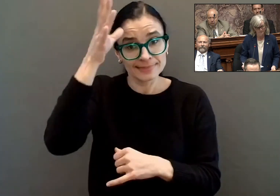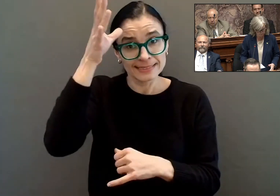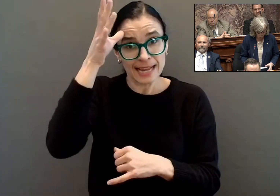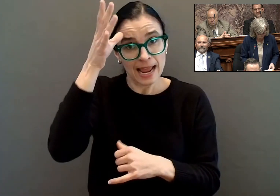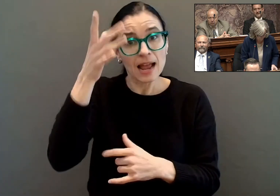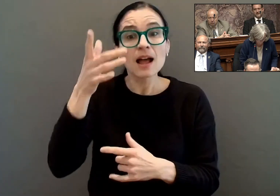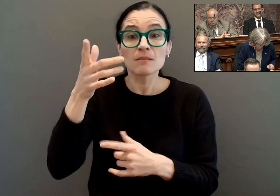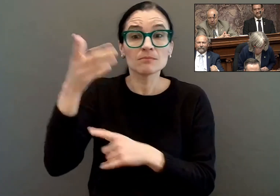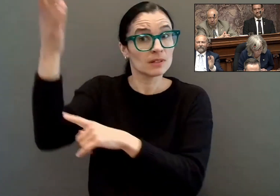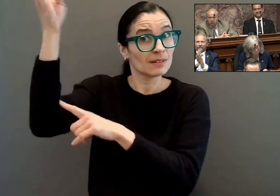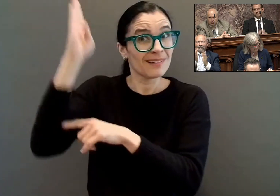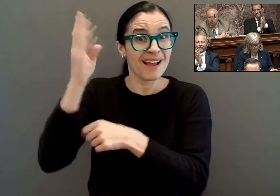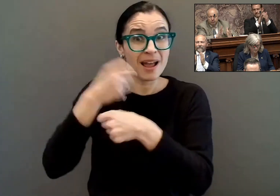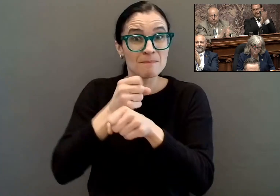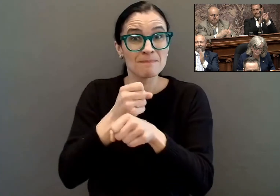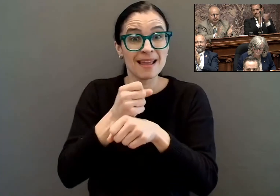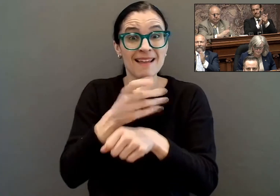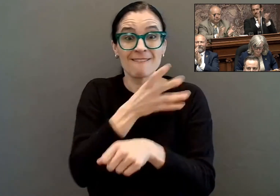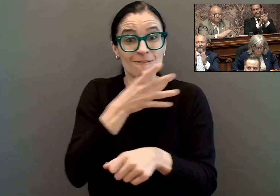did.